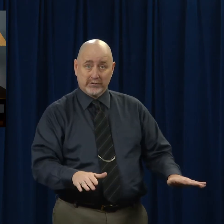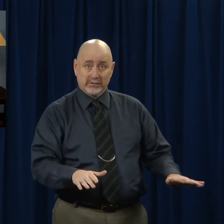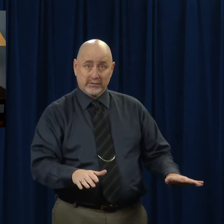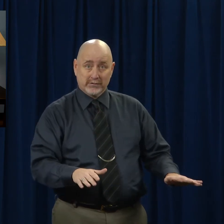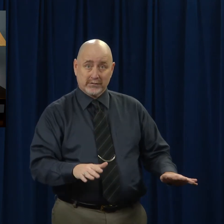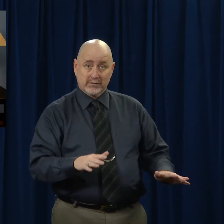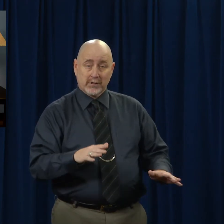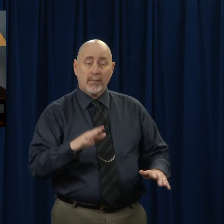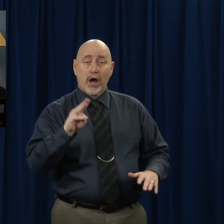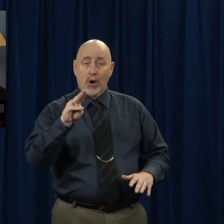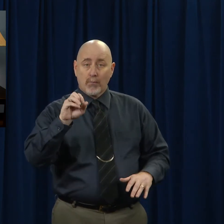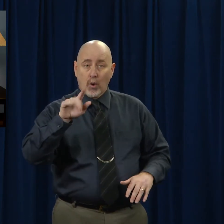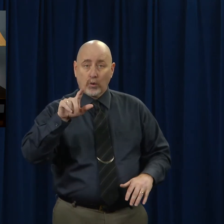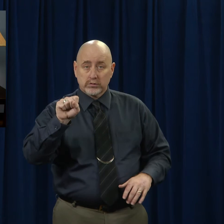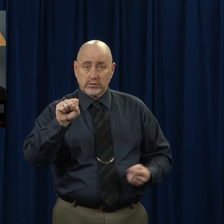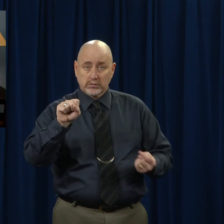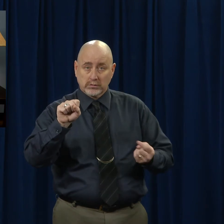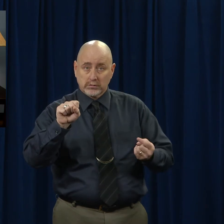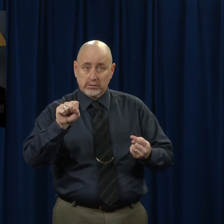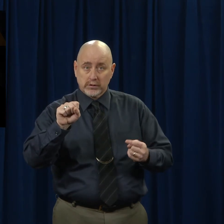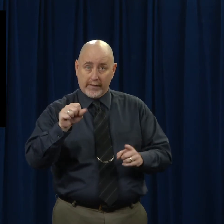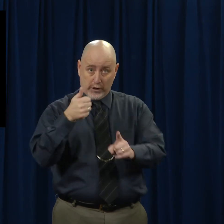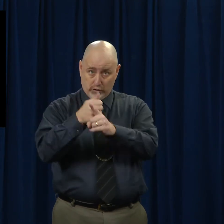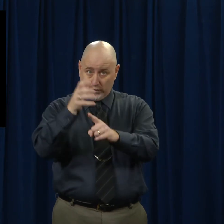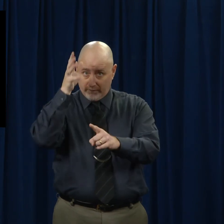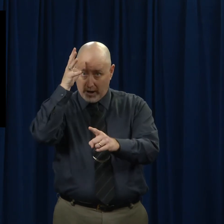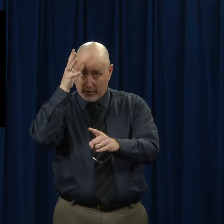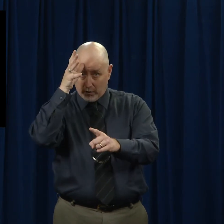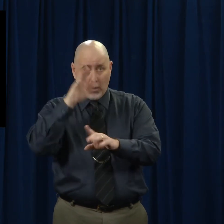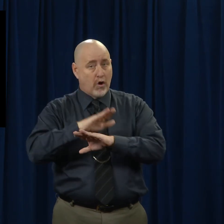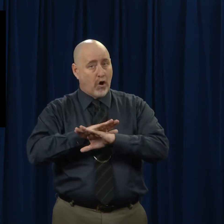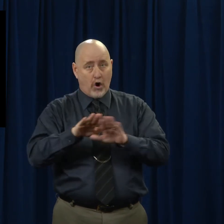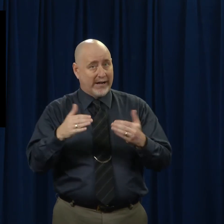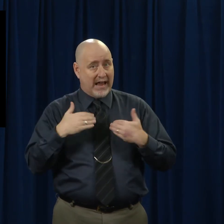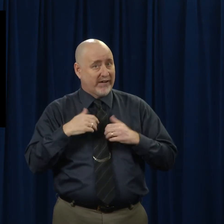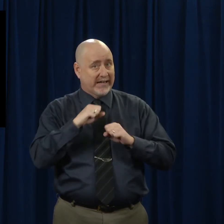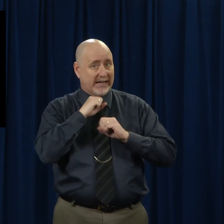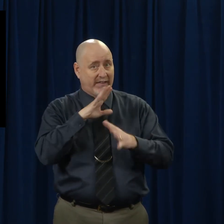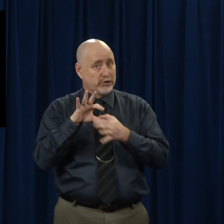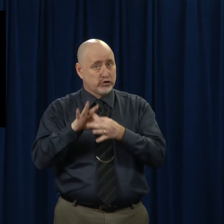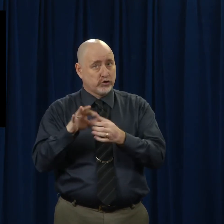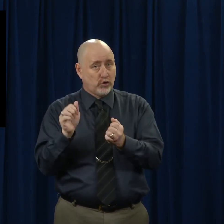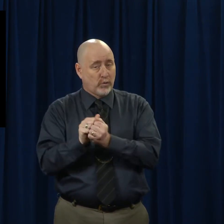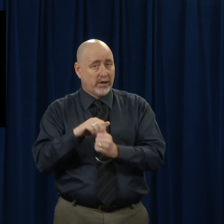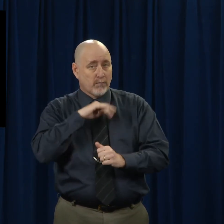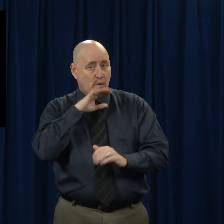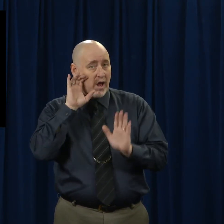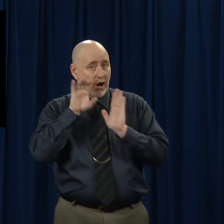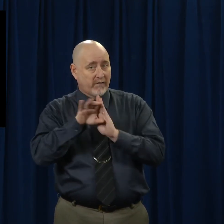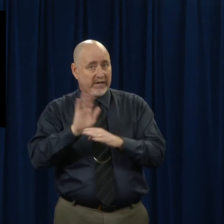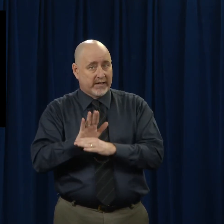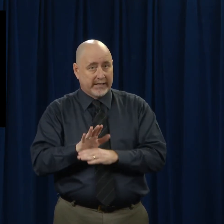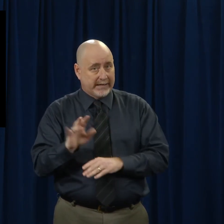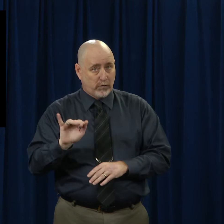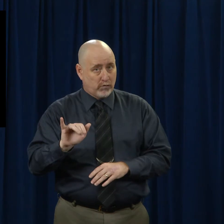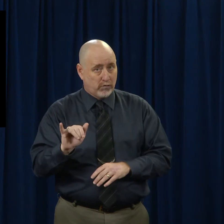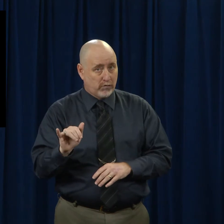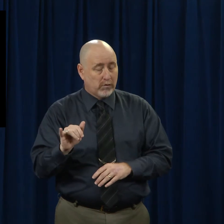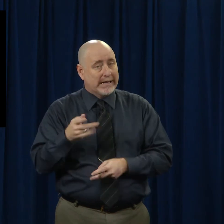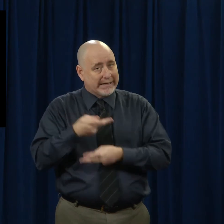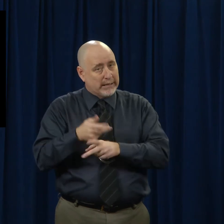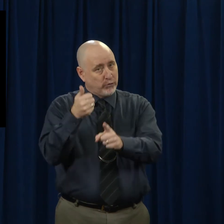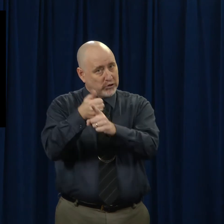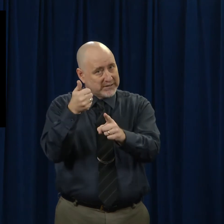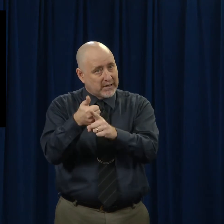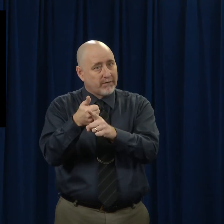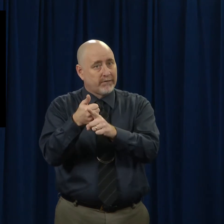children about morality, that you aren't having anything to do with pornography. Be sure to